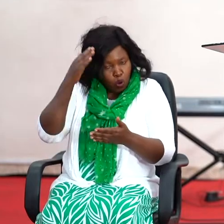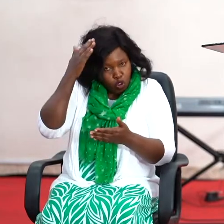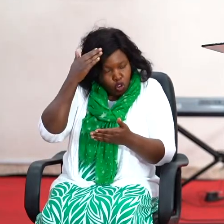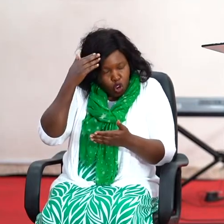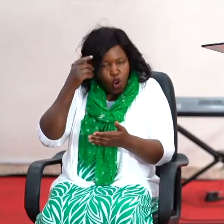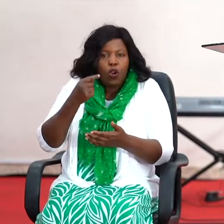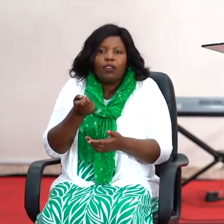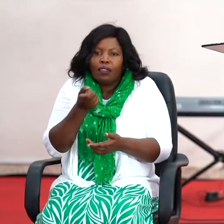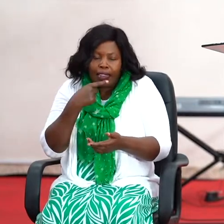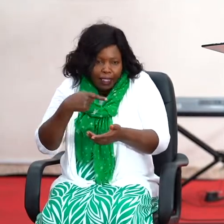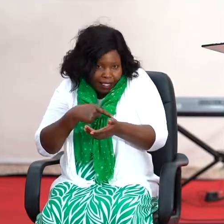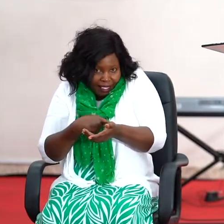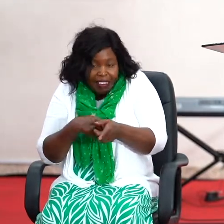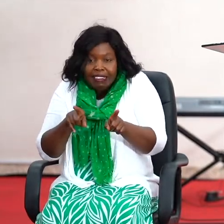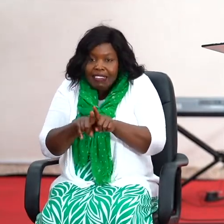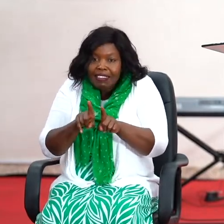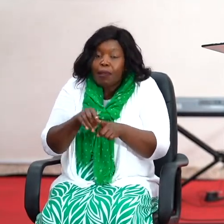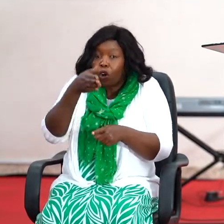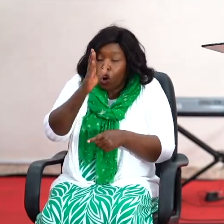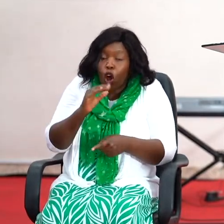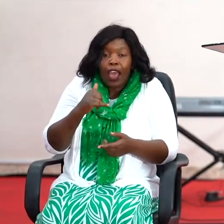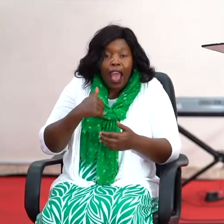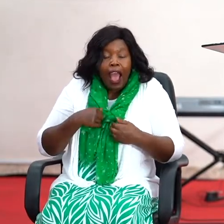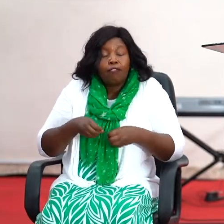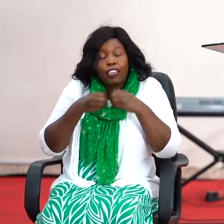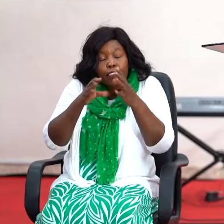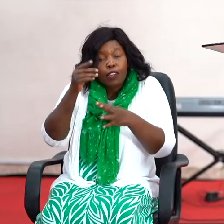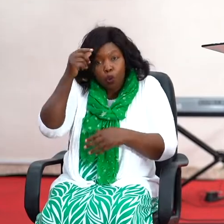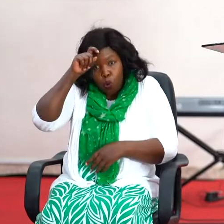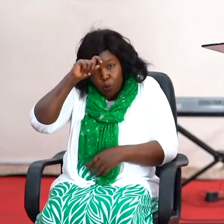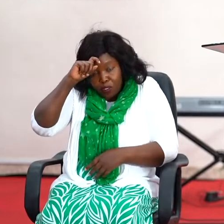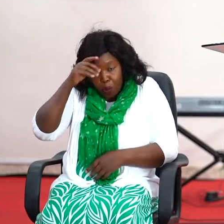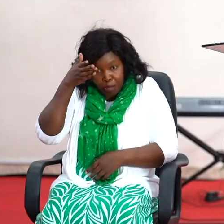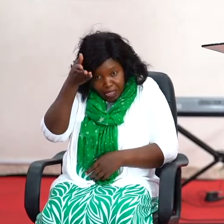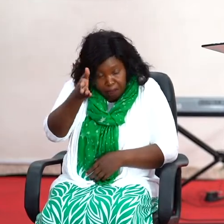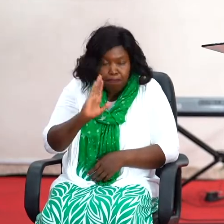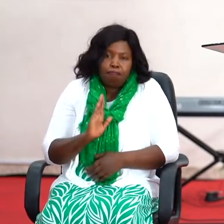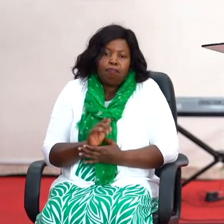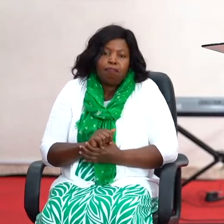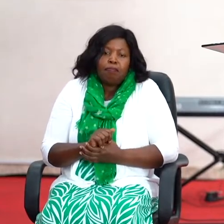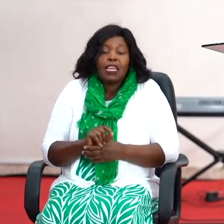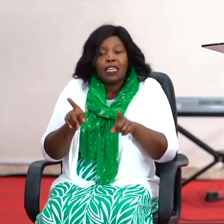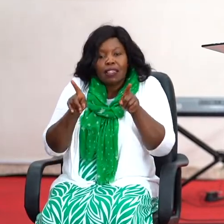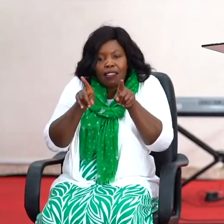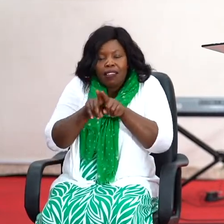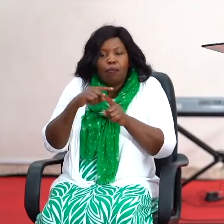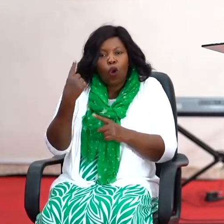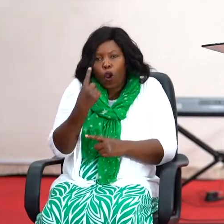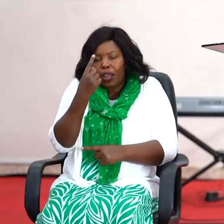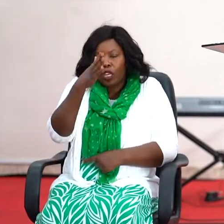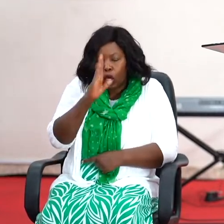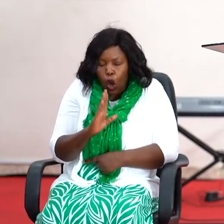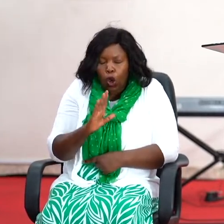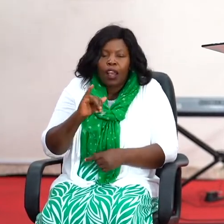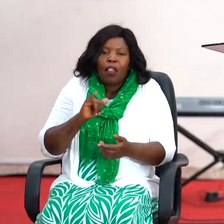God who has given him a little bit of his wisdom. And so it is only God who